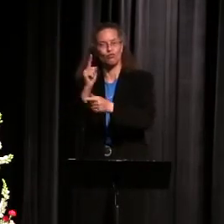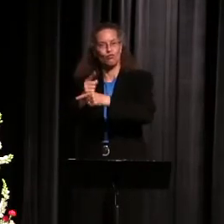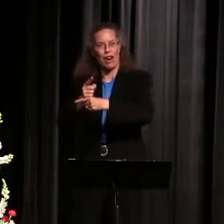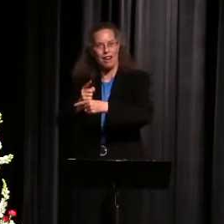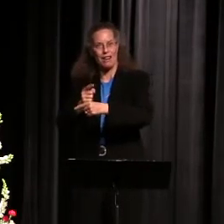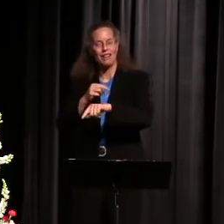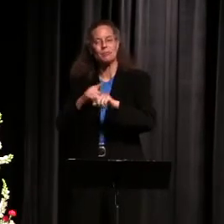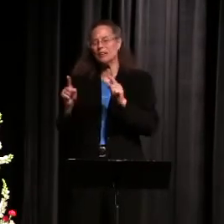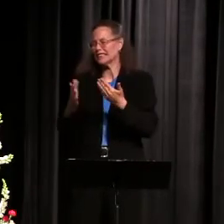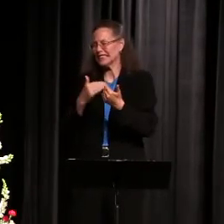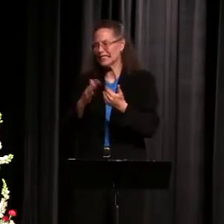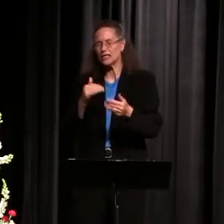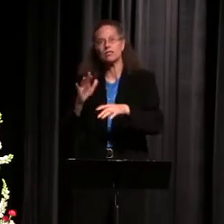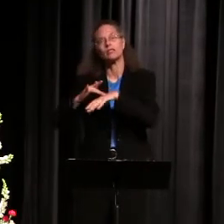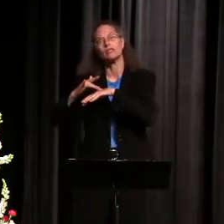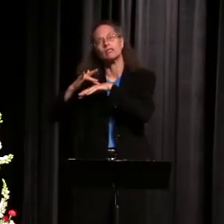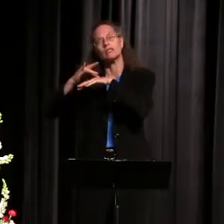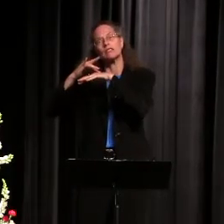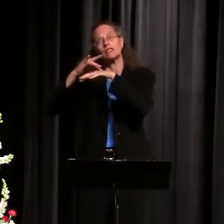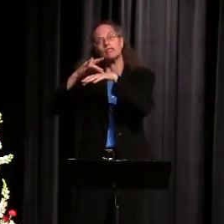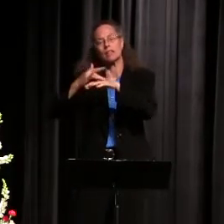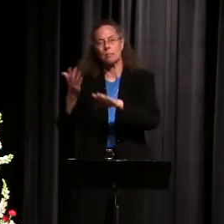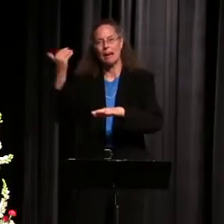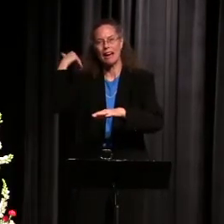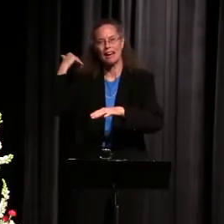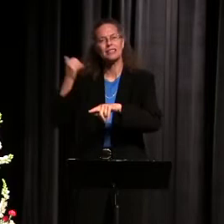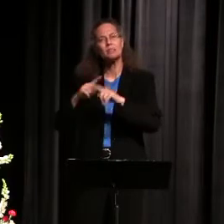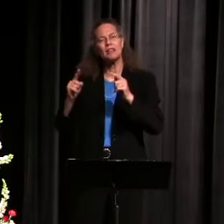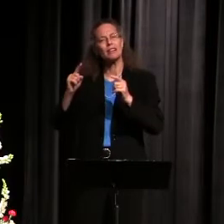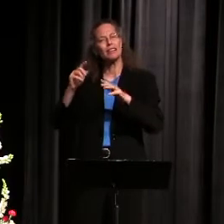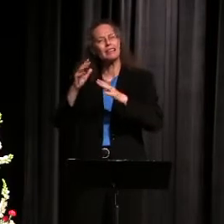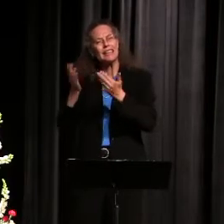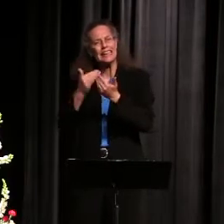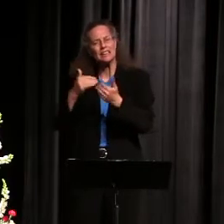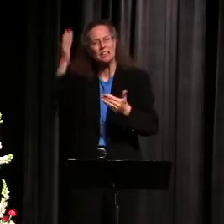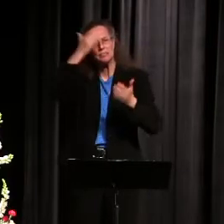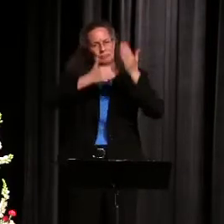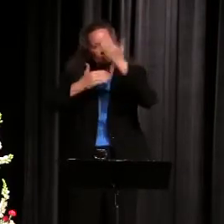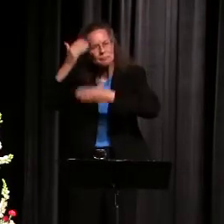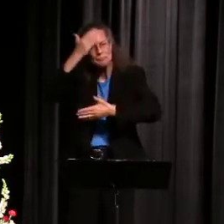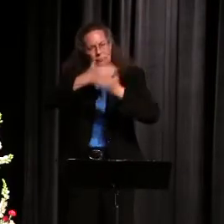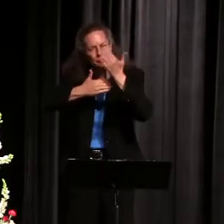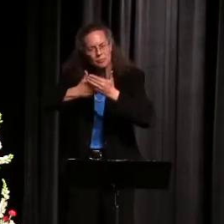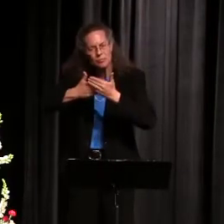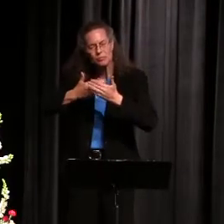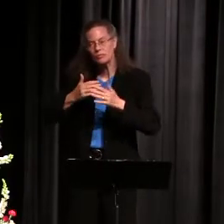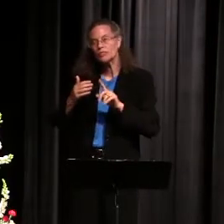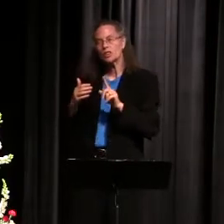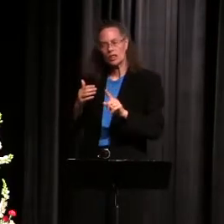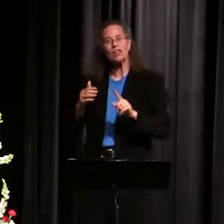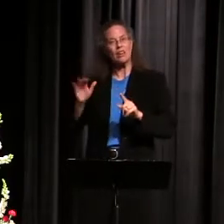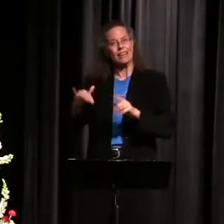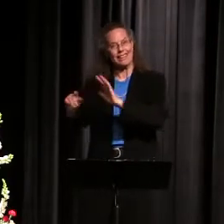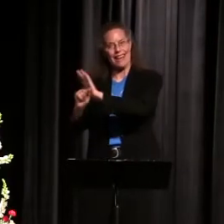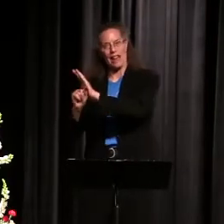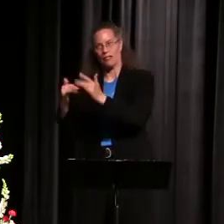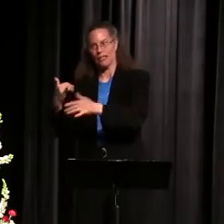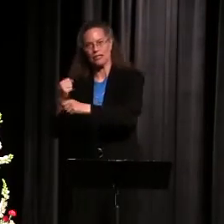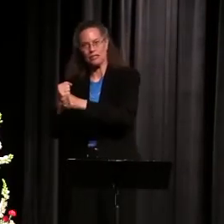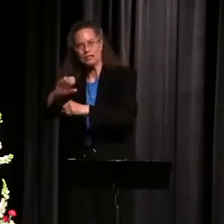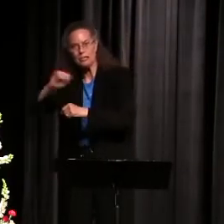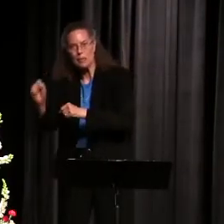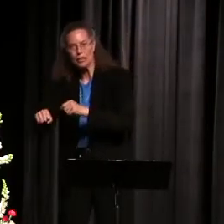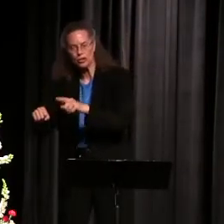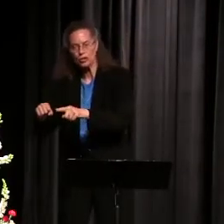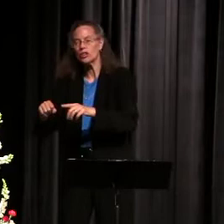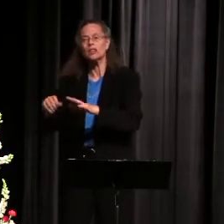miss. But those things should never overshadow all the experiences we did have. The leadership and Boston